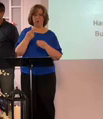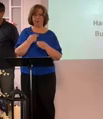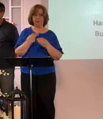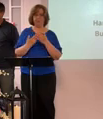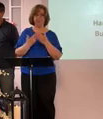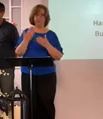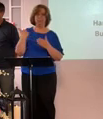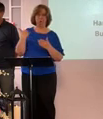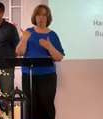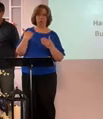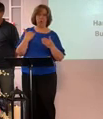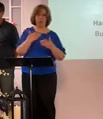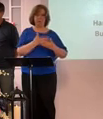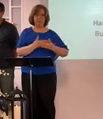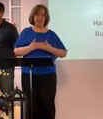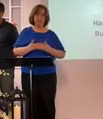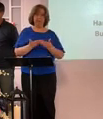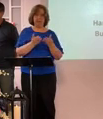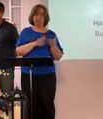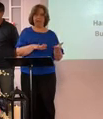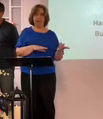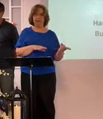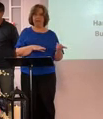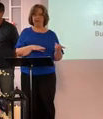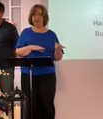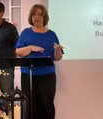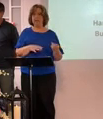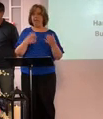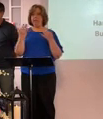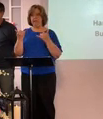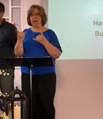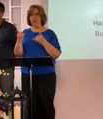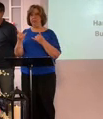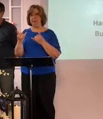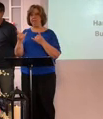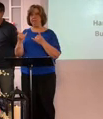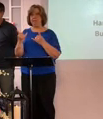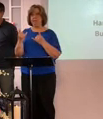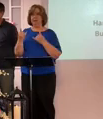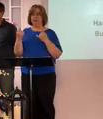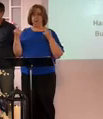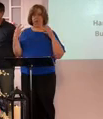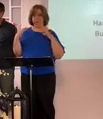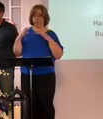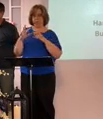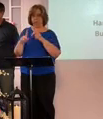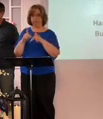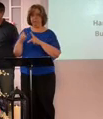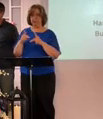those hundreds of people were excited about these two babies.